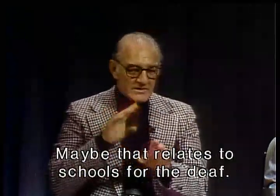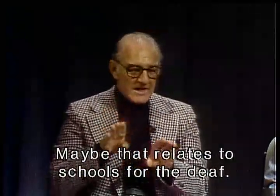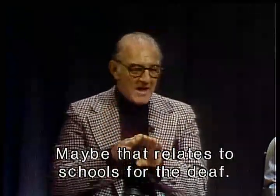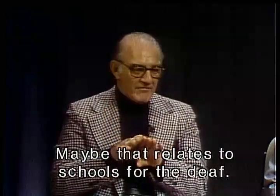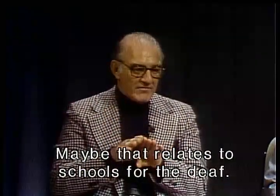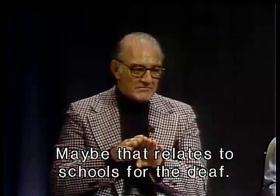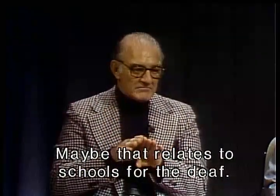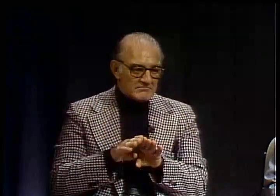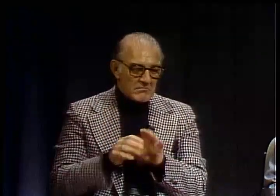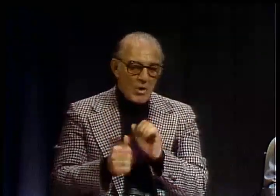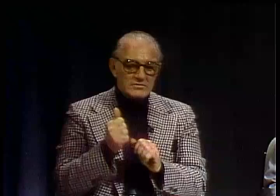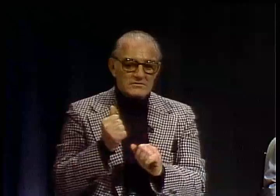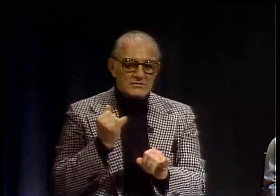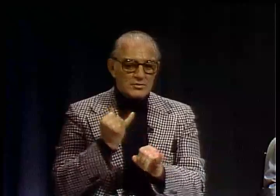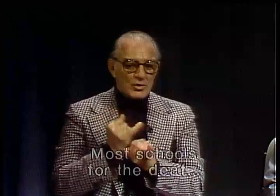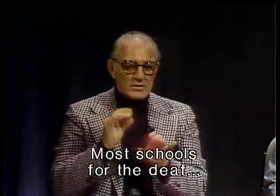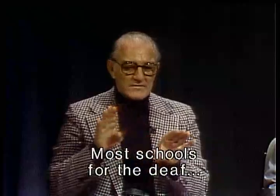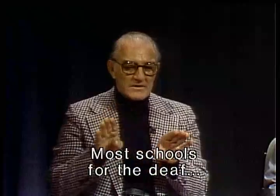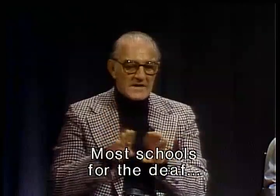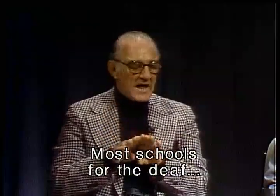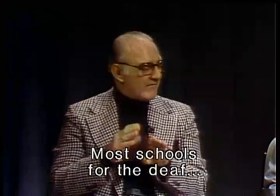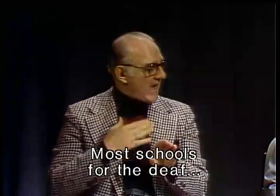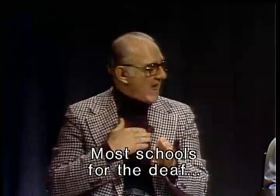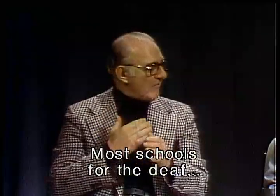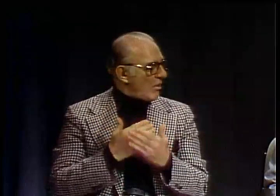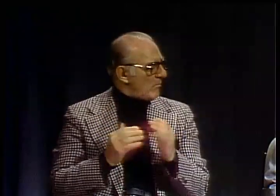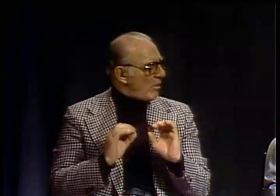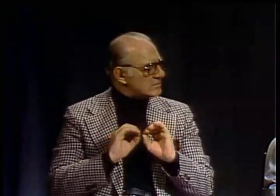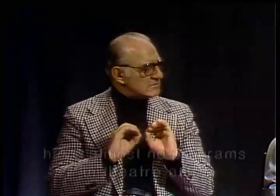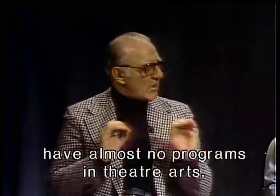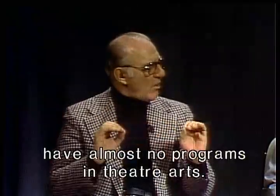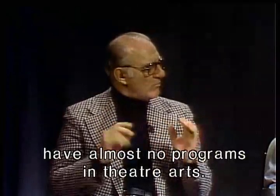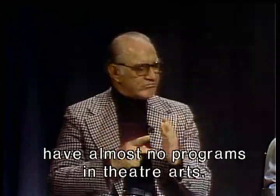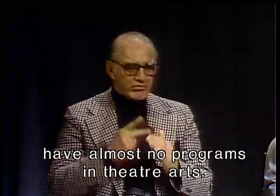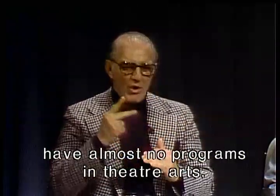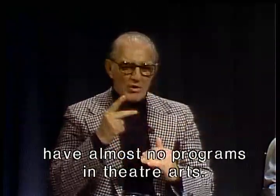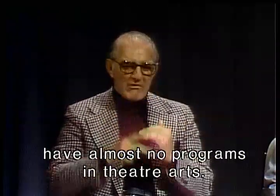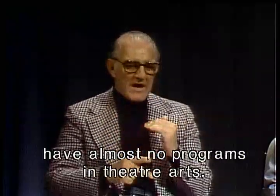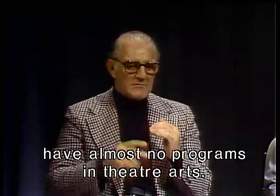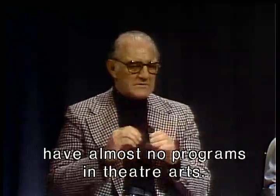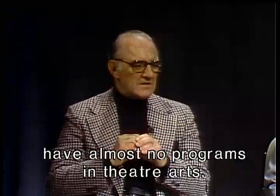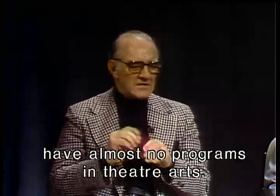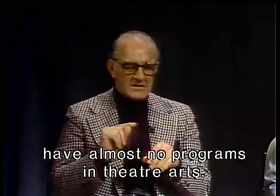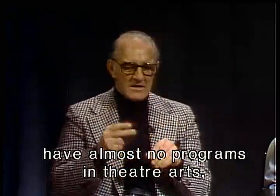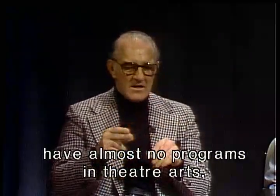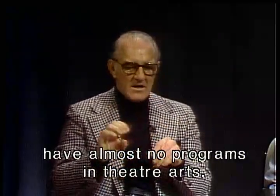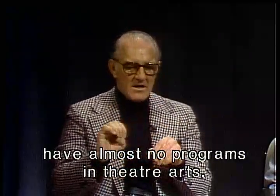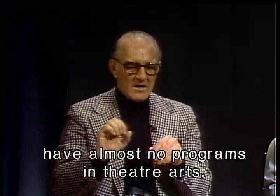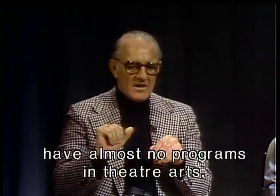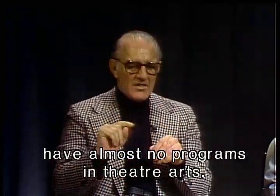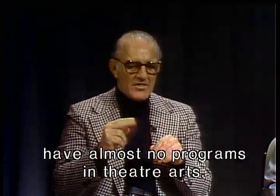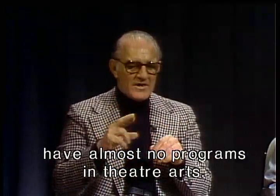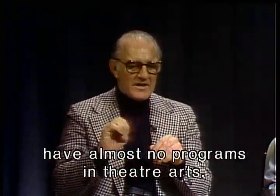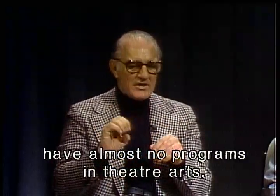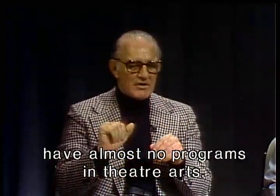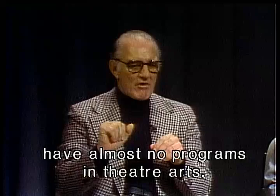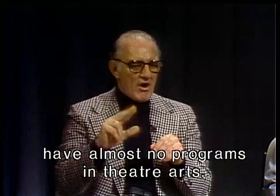deaf. Most schools for the deaf have almost no programs in theater arts.